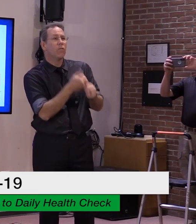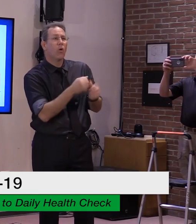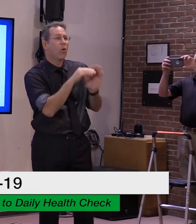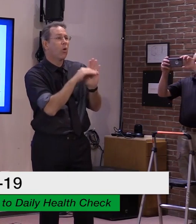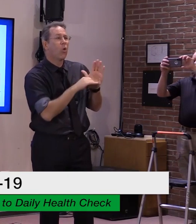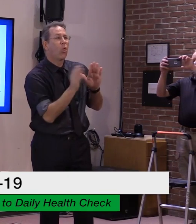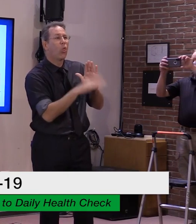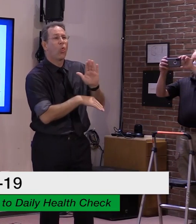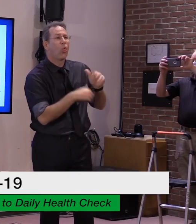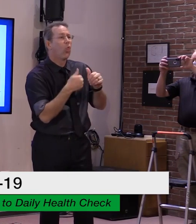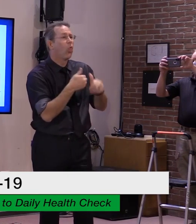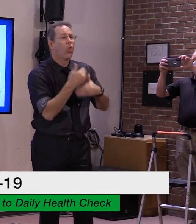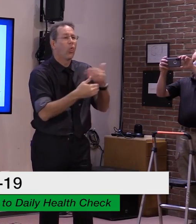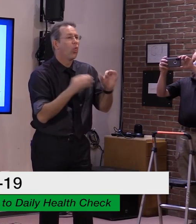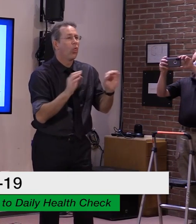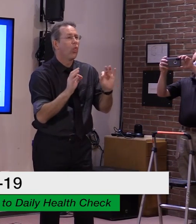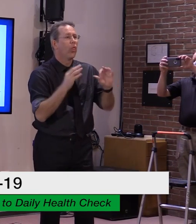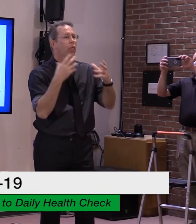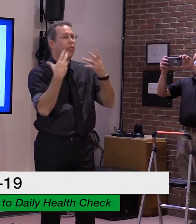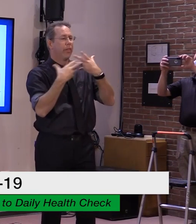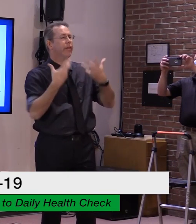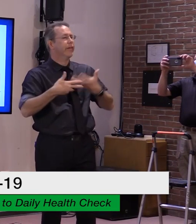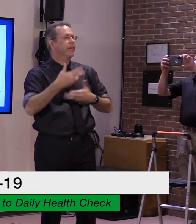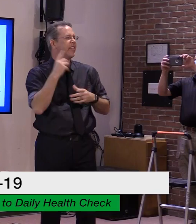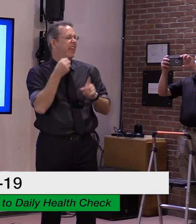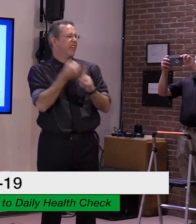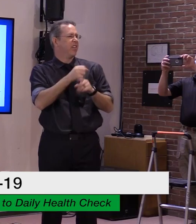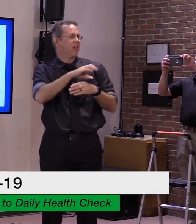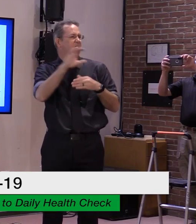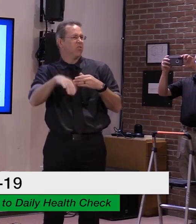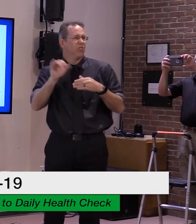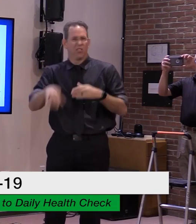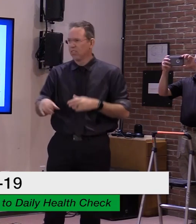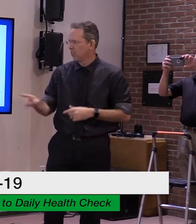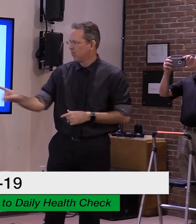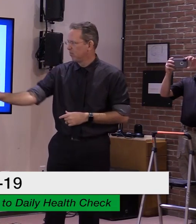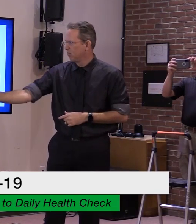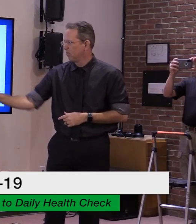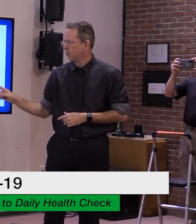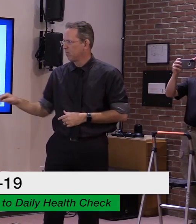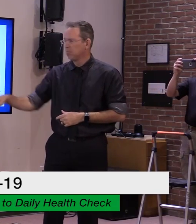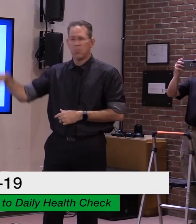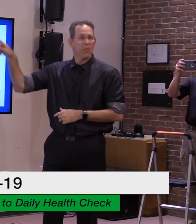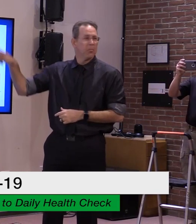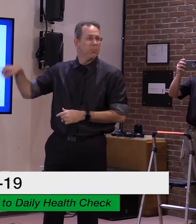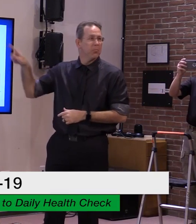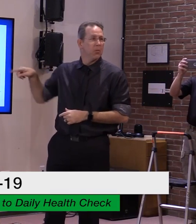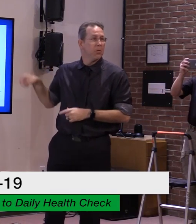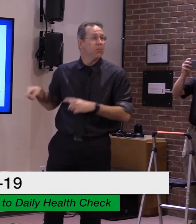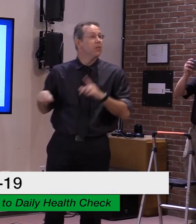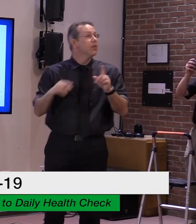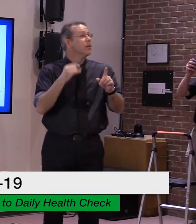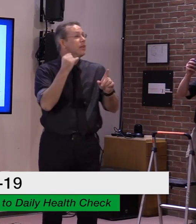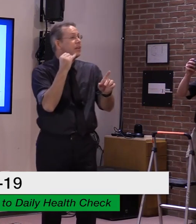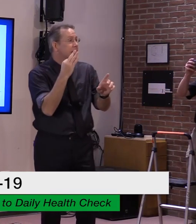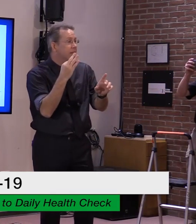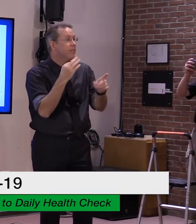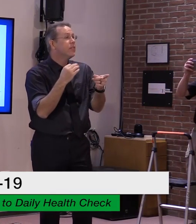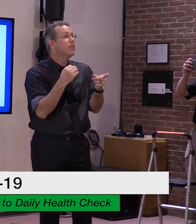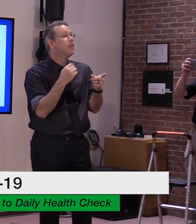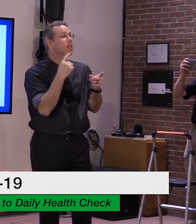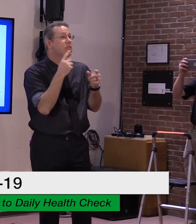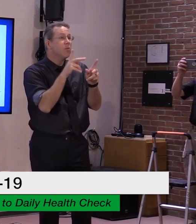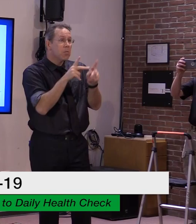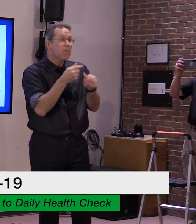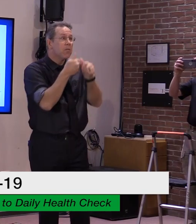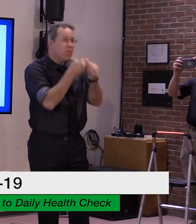experience anything like the numbers we just mentioned or even a small percentage of the numbers that we just mentioned because it would have a significant